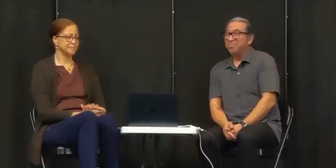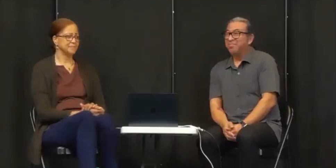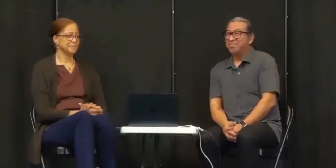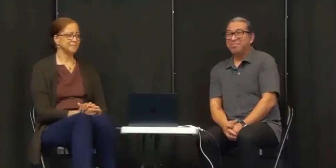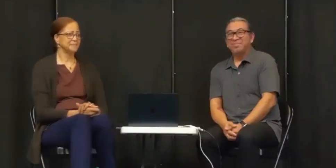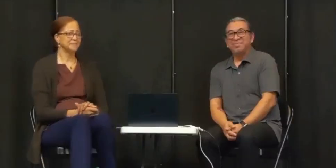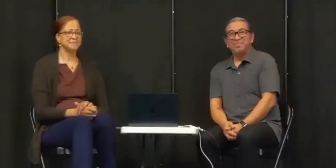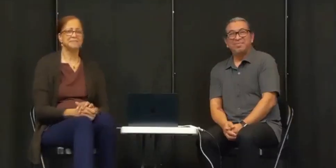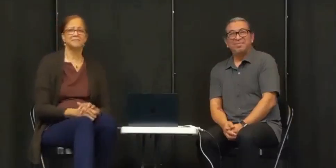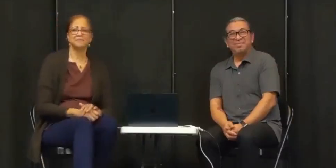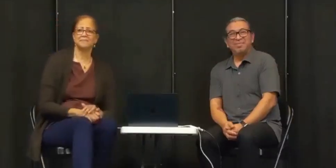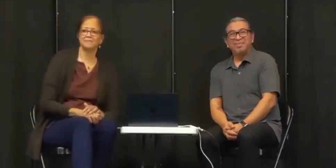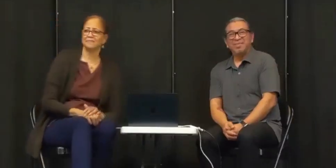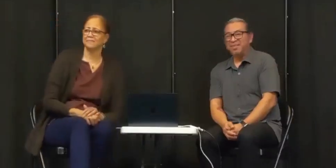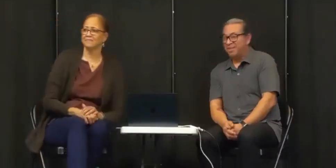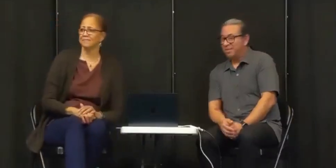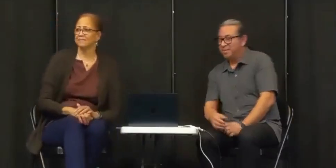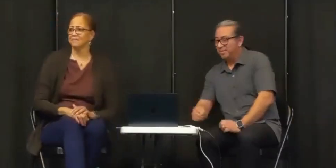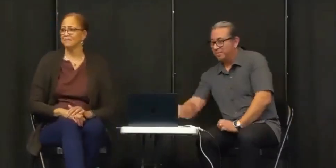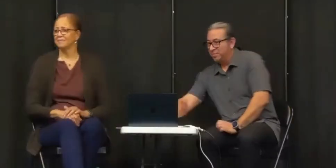audience?